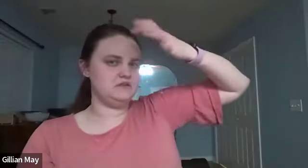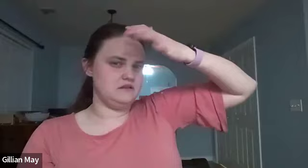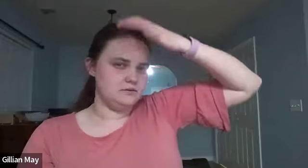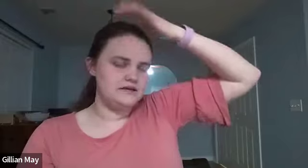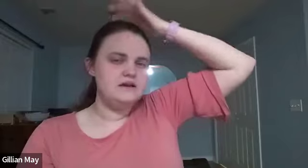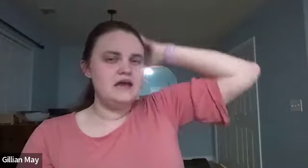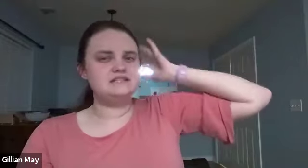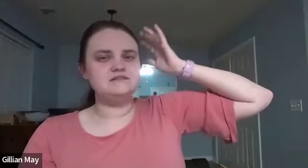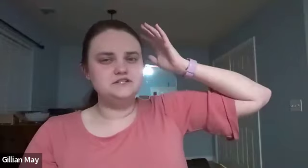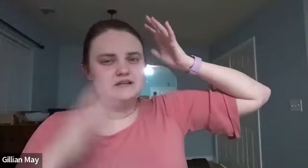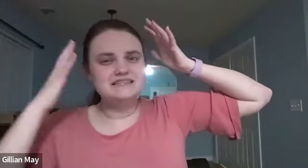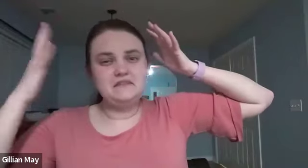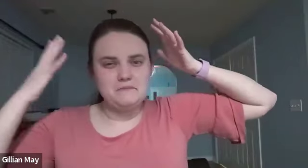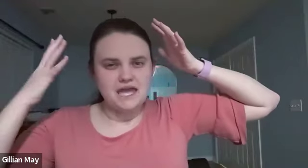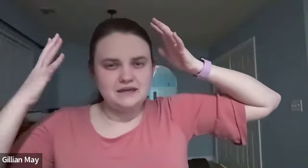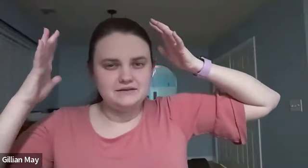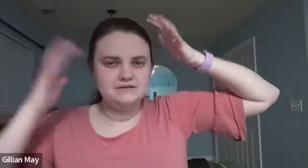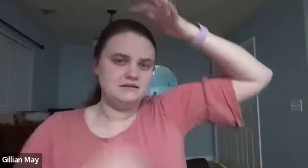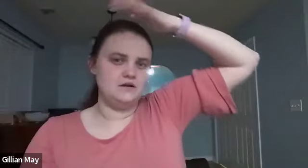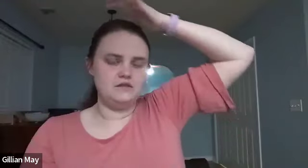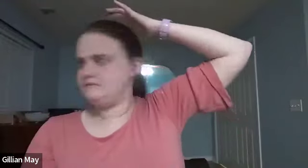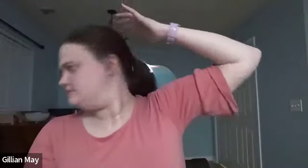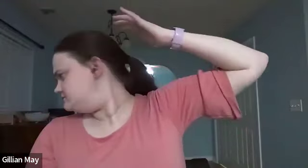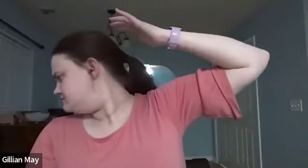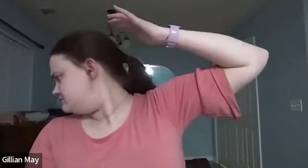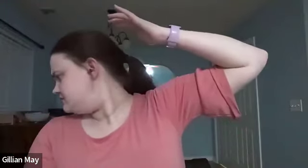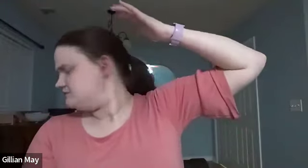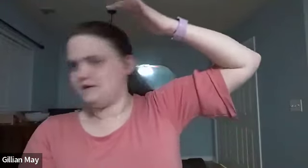little bit. It's to visualize like the mane and all the fur.